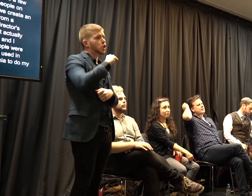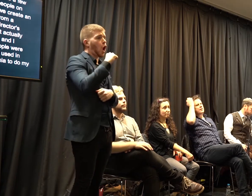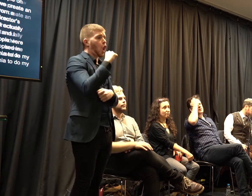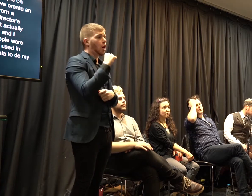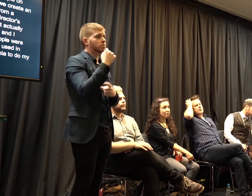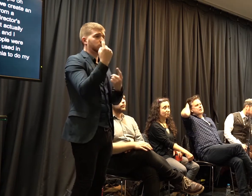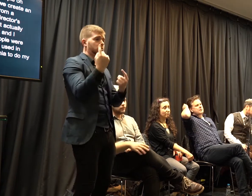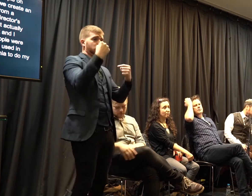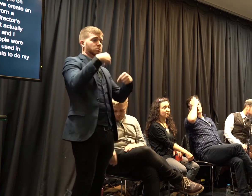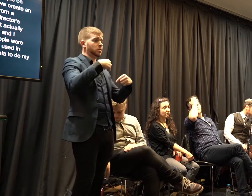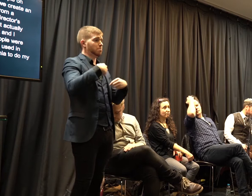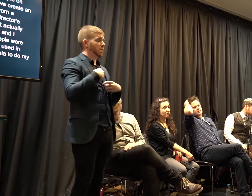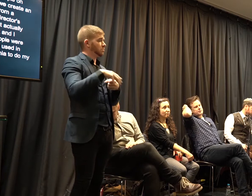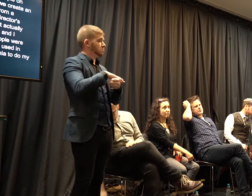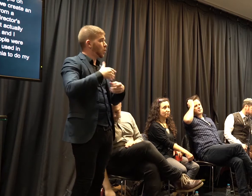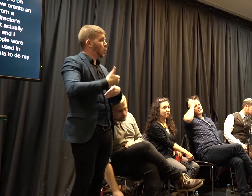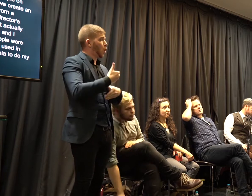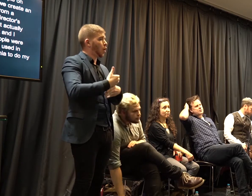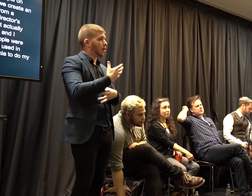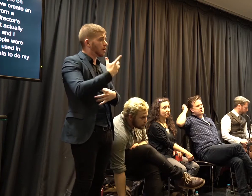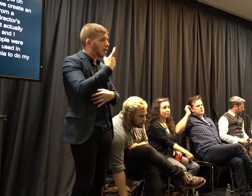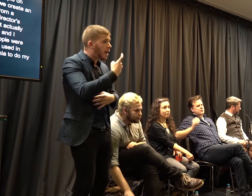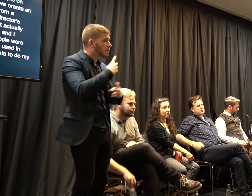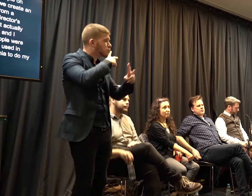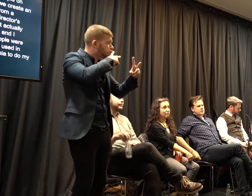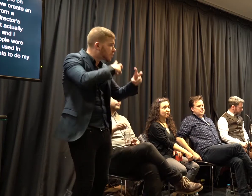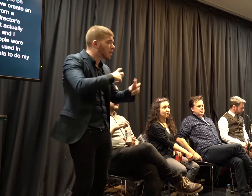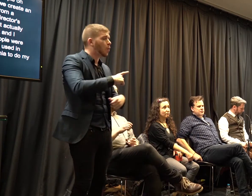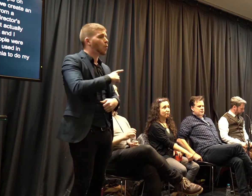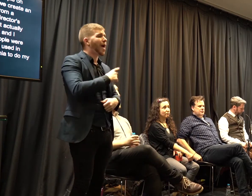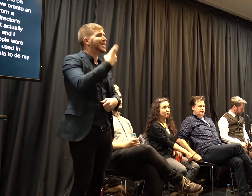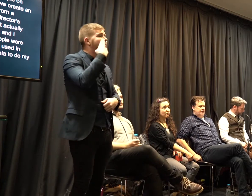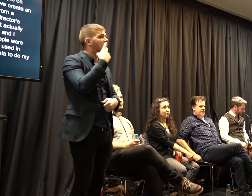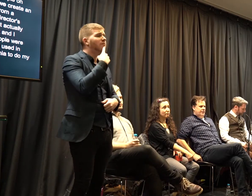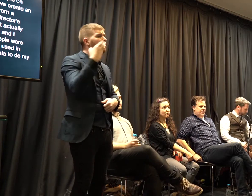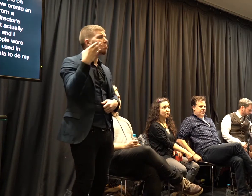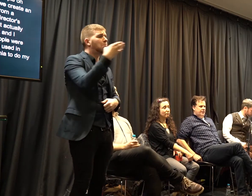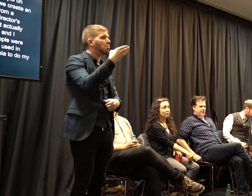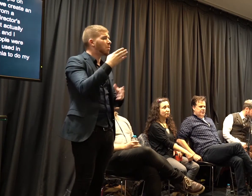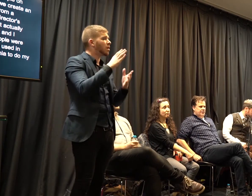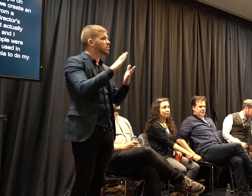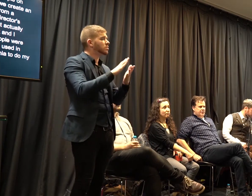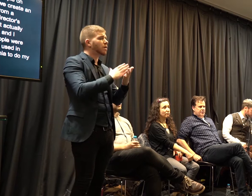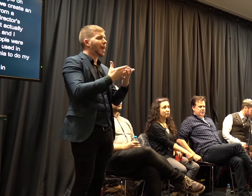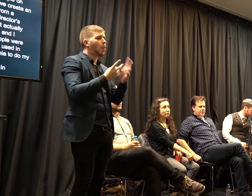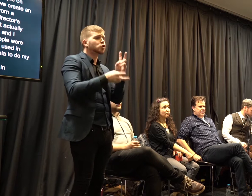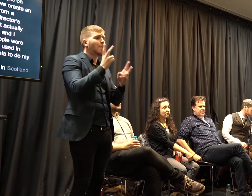came to my department and said, would somebody do some research on why deaf people don't come to sign language interpretive